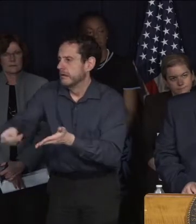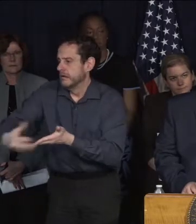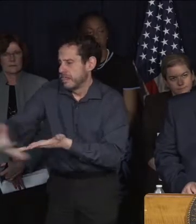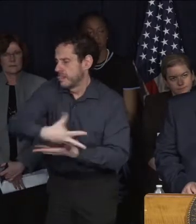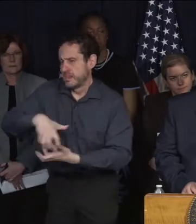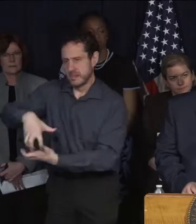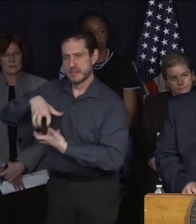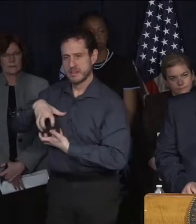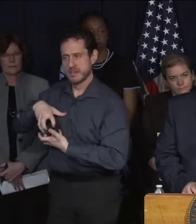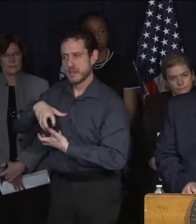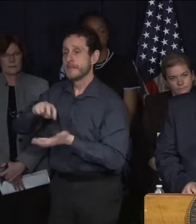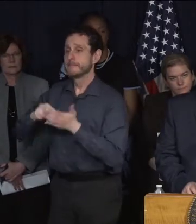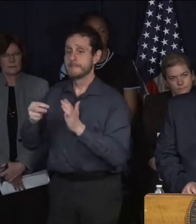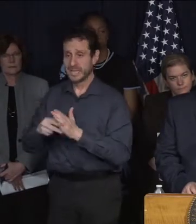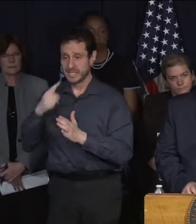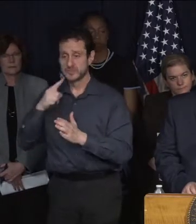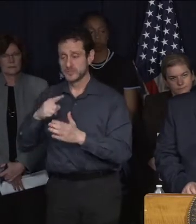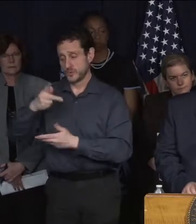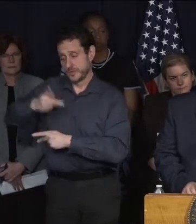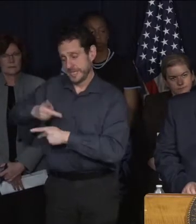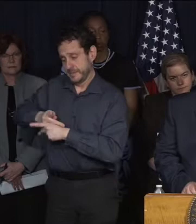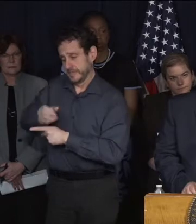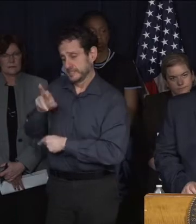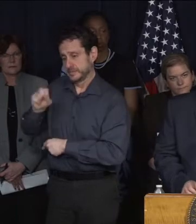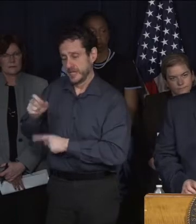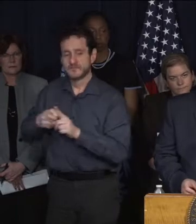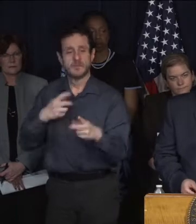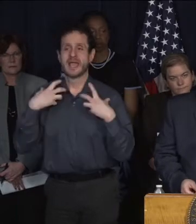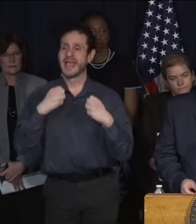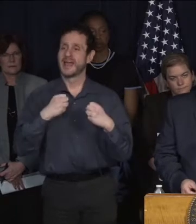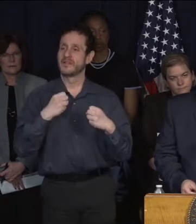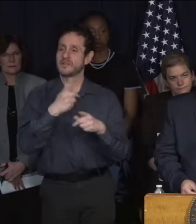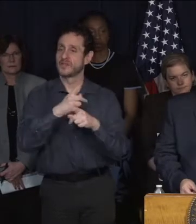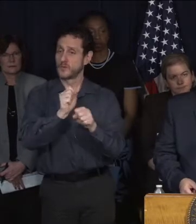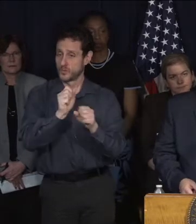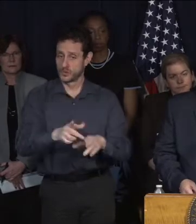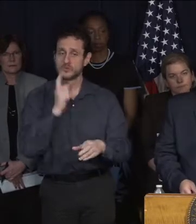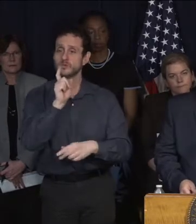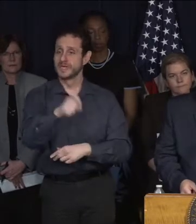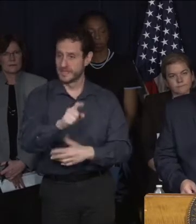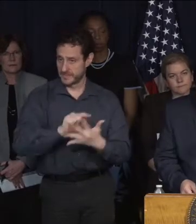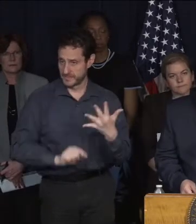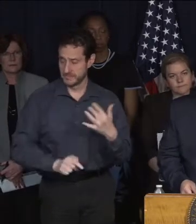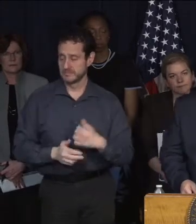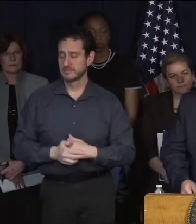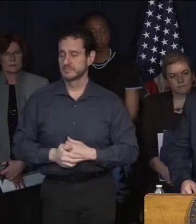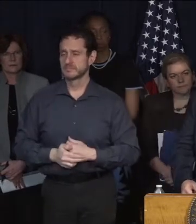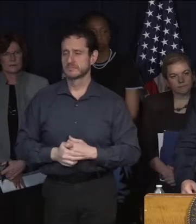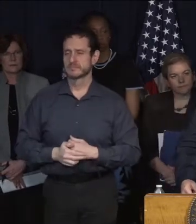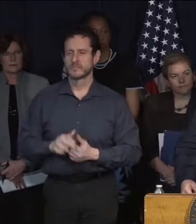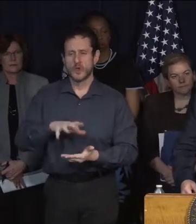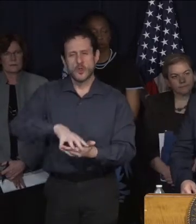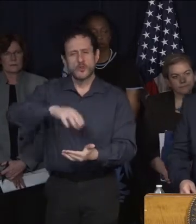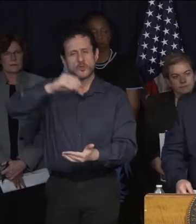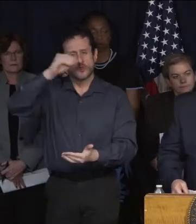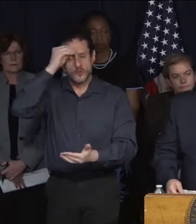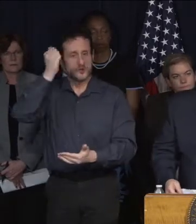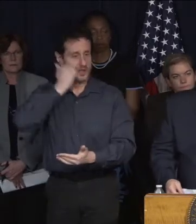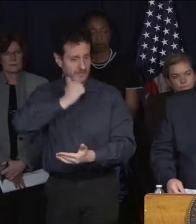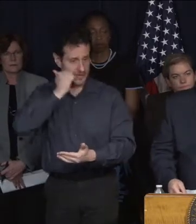keeping supplies from the healthcare workers who need them. Educate yourself about what's going on every